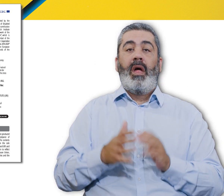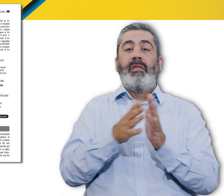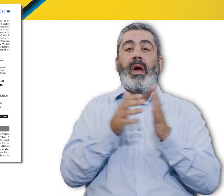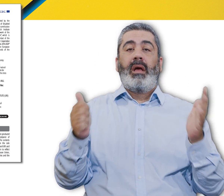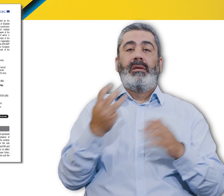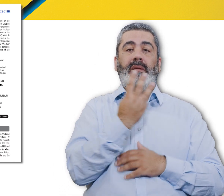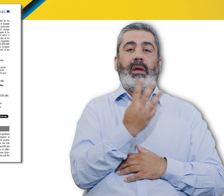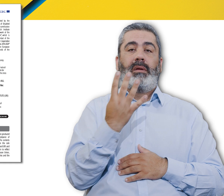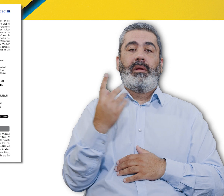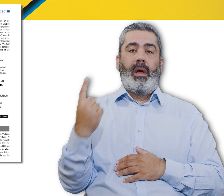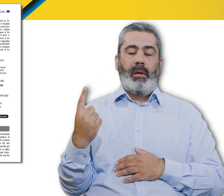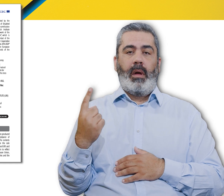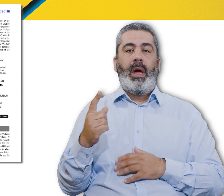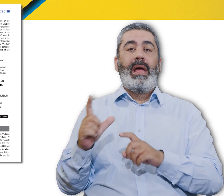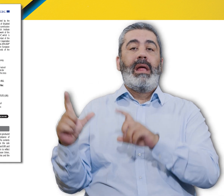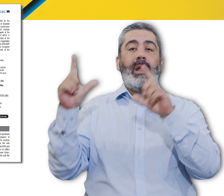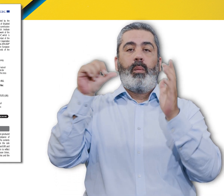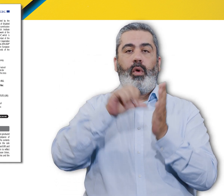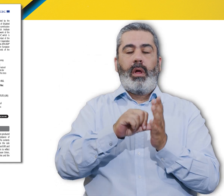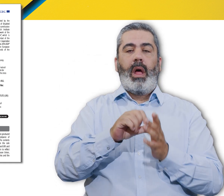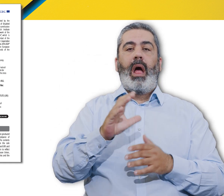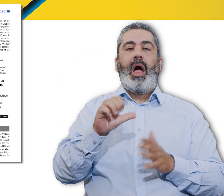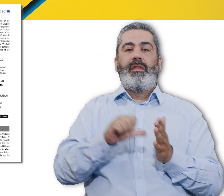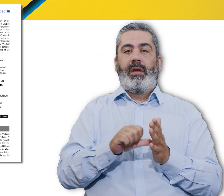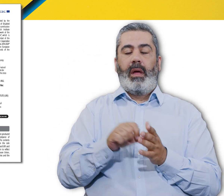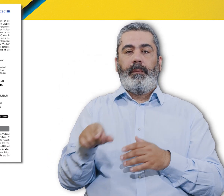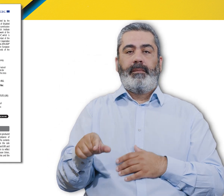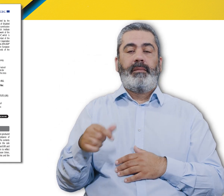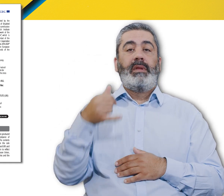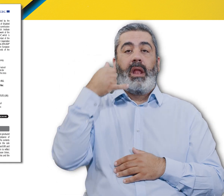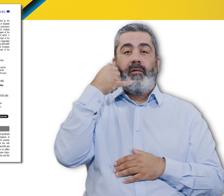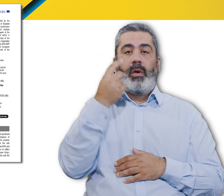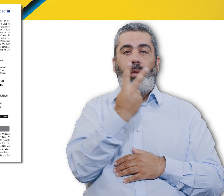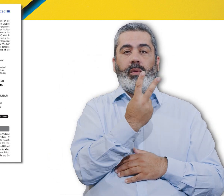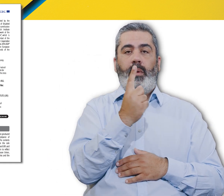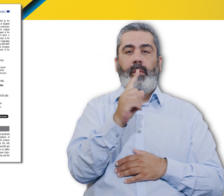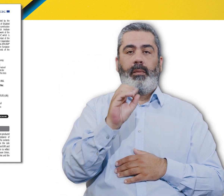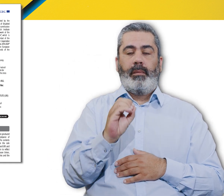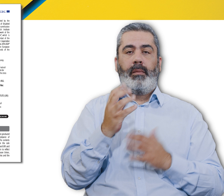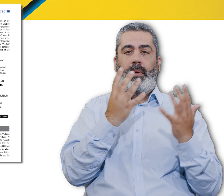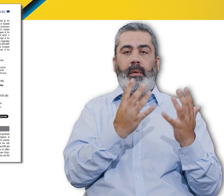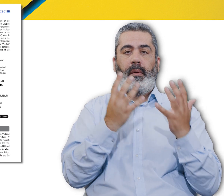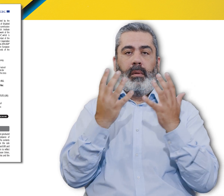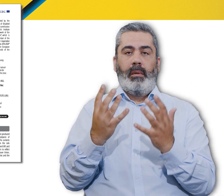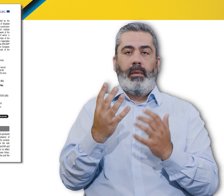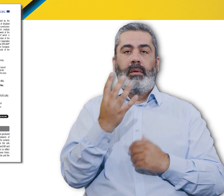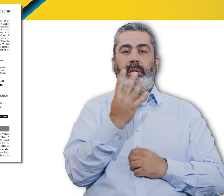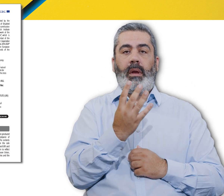16341 Iliopoli, Athens, Greece. Phone, +30 210 99